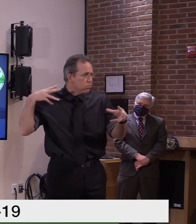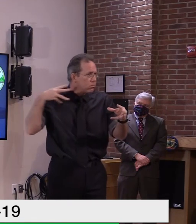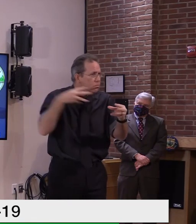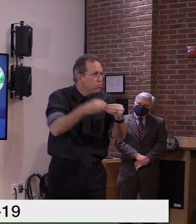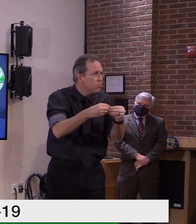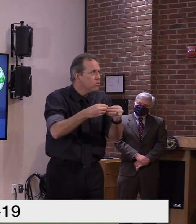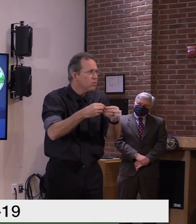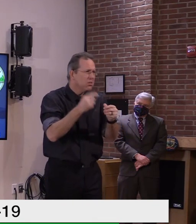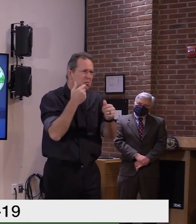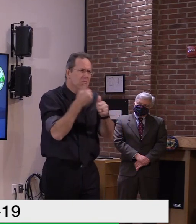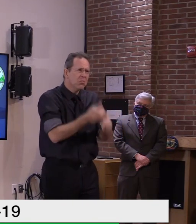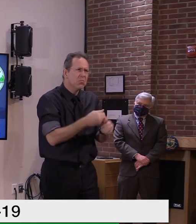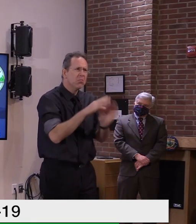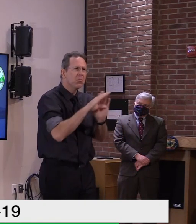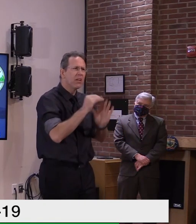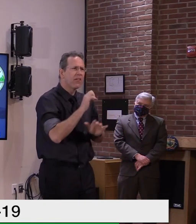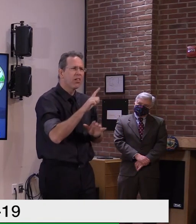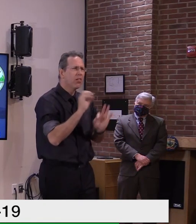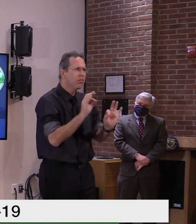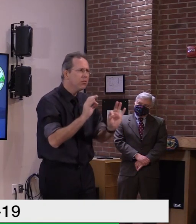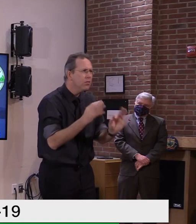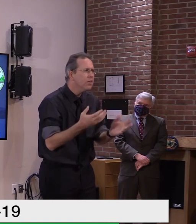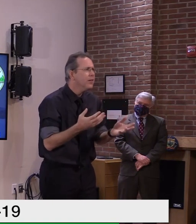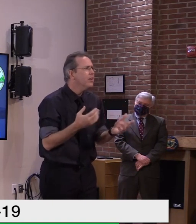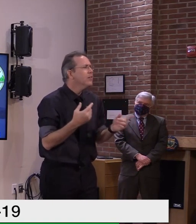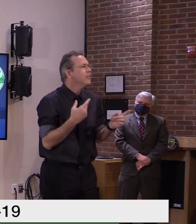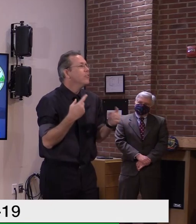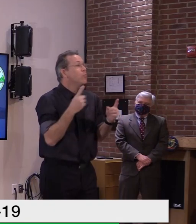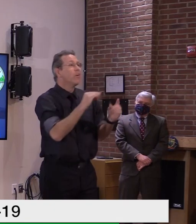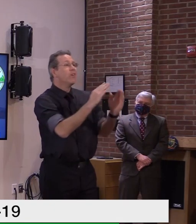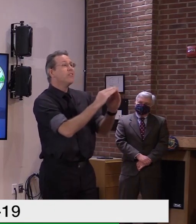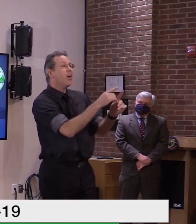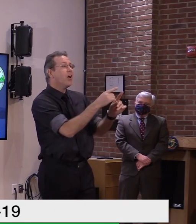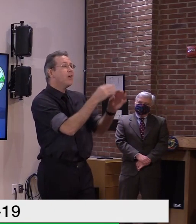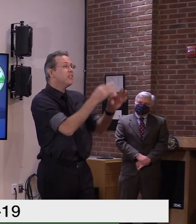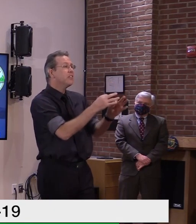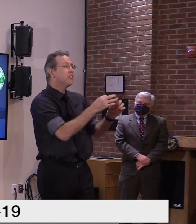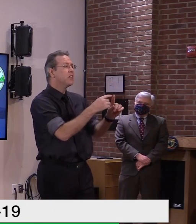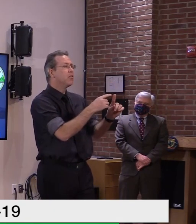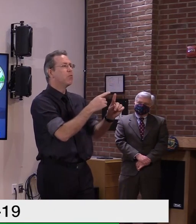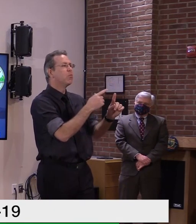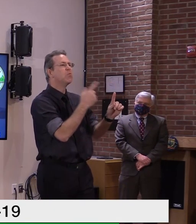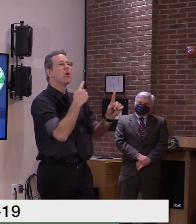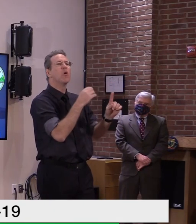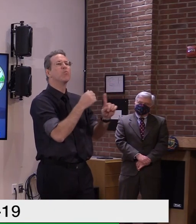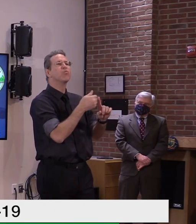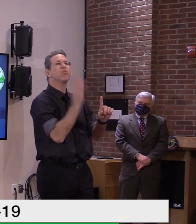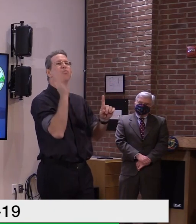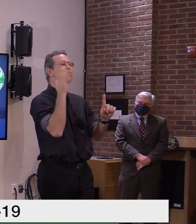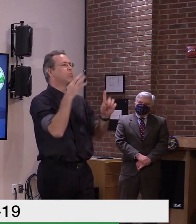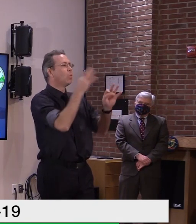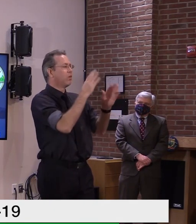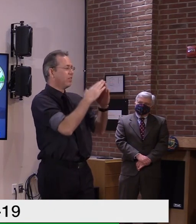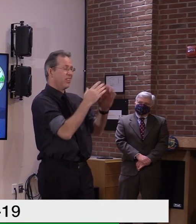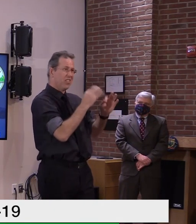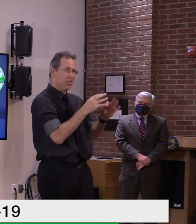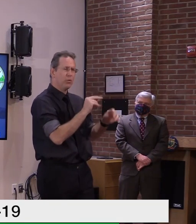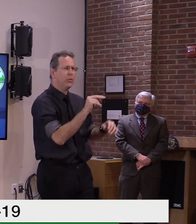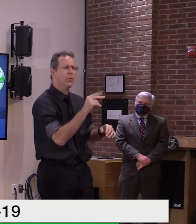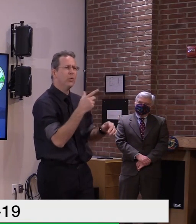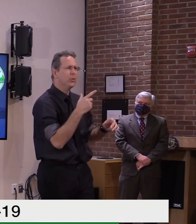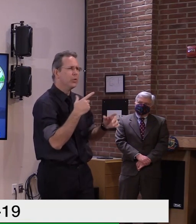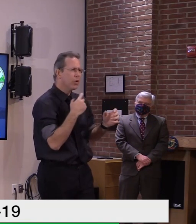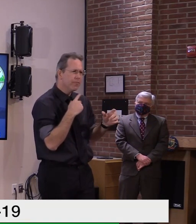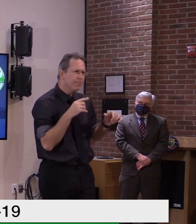An entity doesn't get to opt out. They're all part of Vermont, and this has the effect of law. So we feel we're